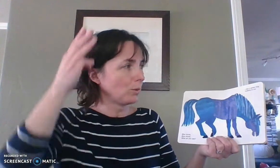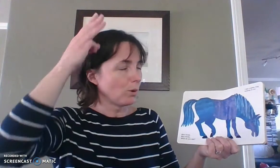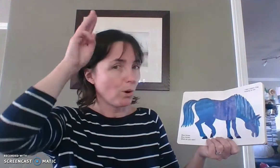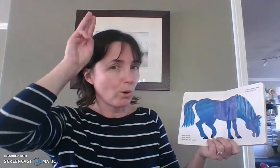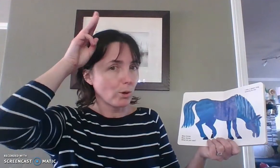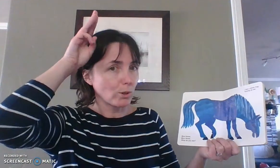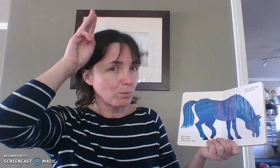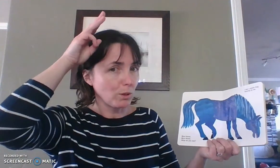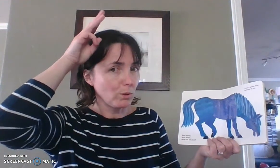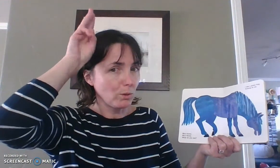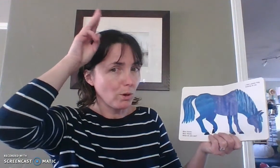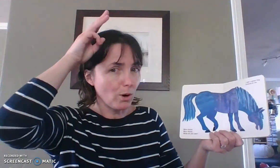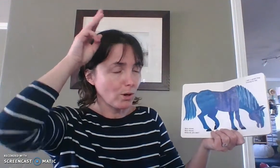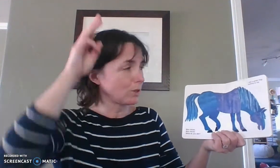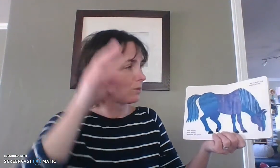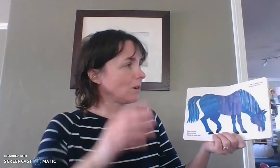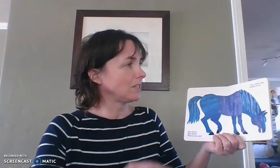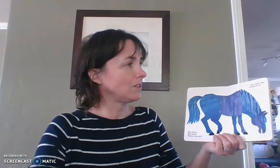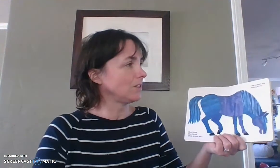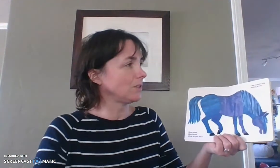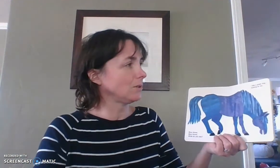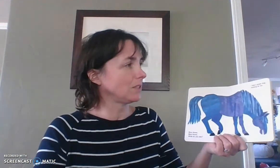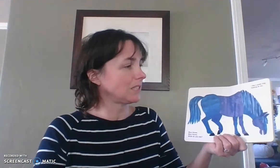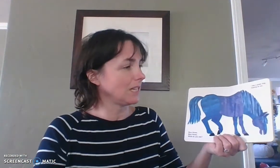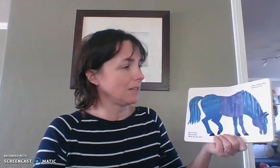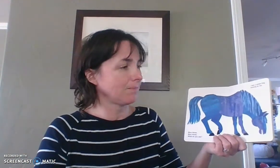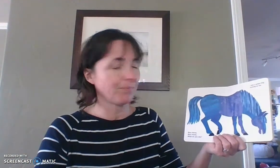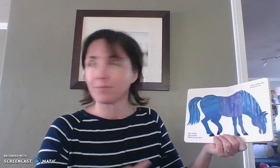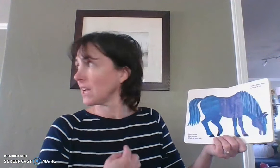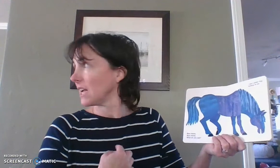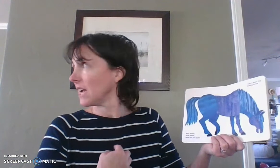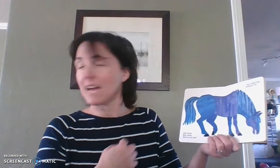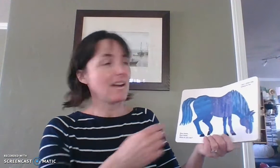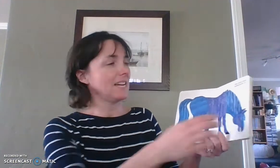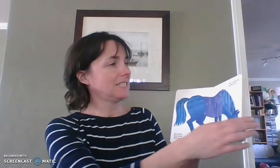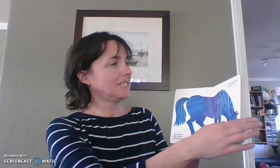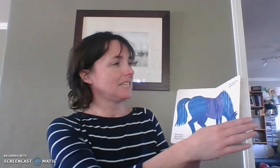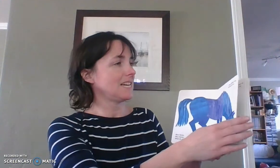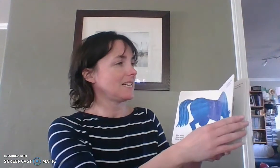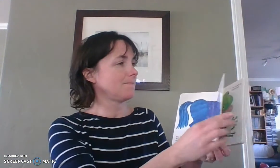Blue horse, what do you see? I see a